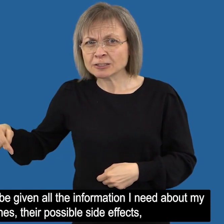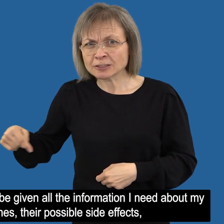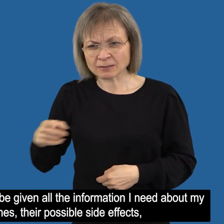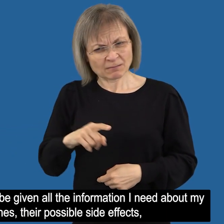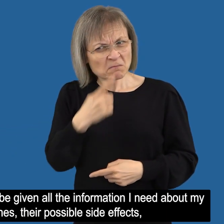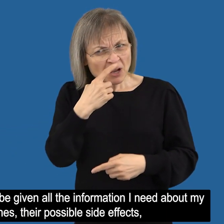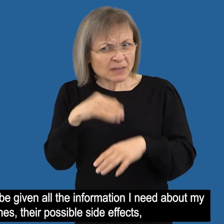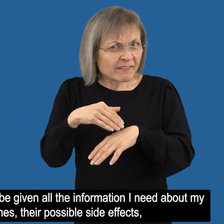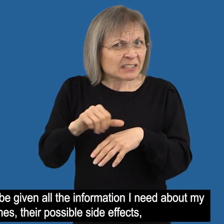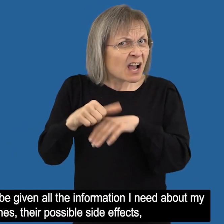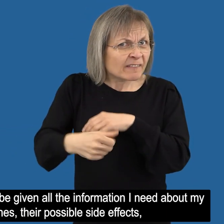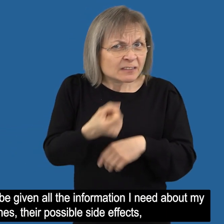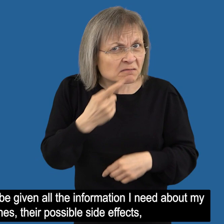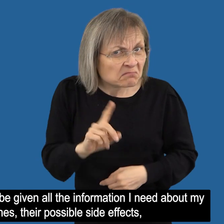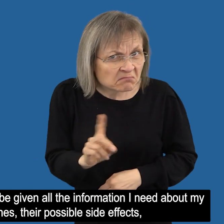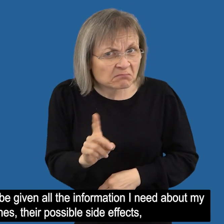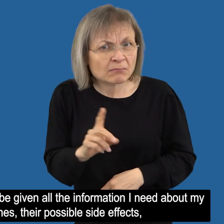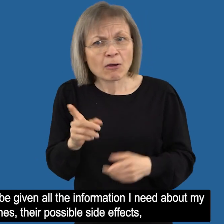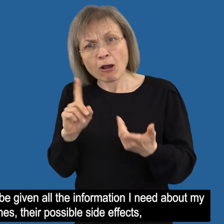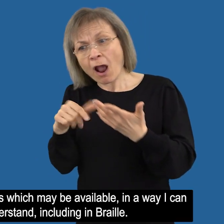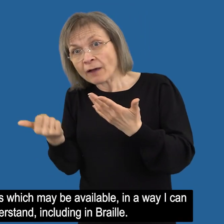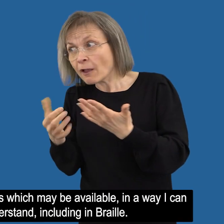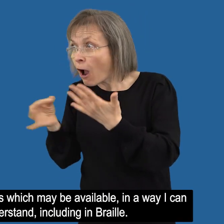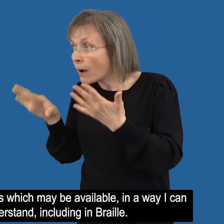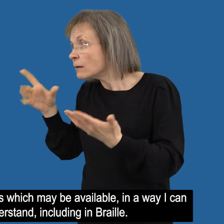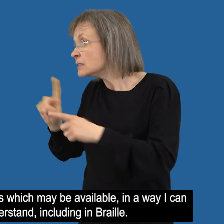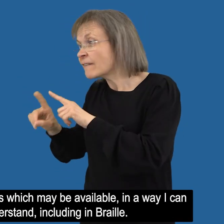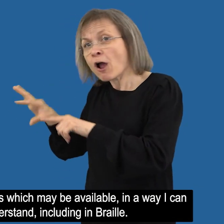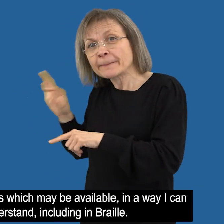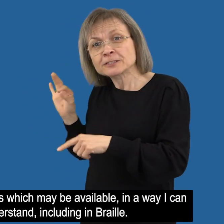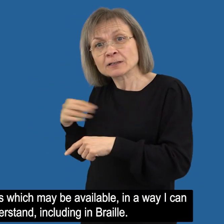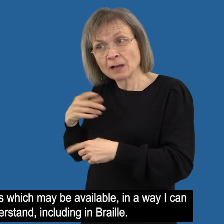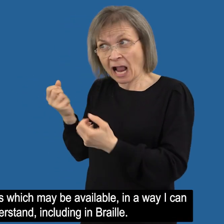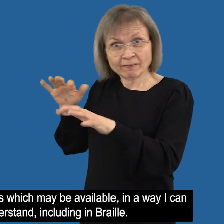be available, in a way I can understand, including in Braille.